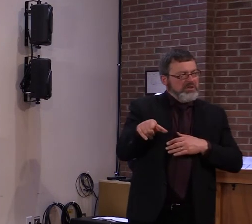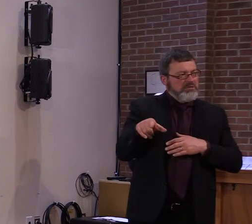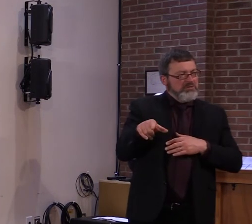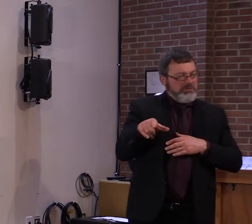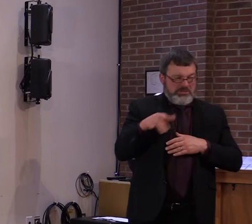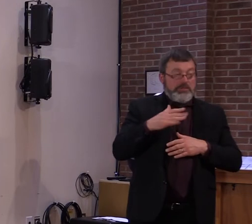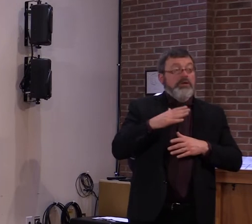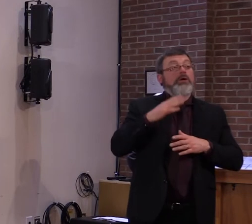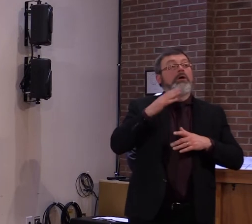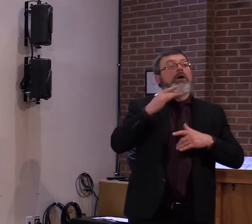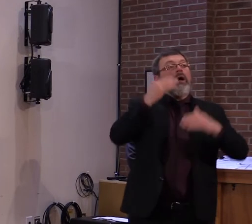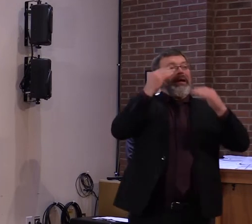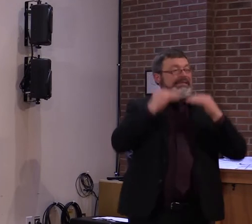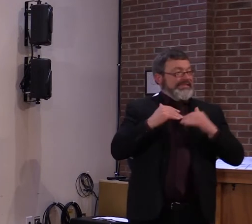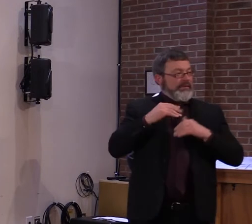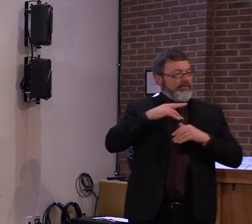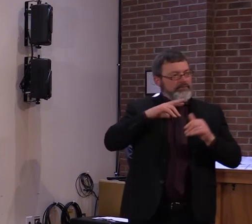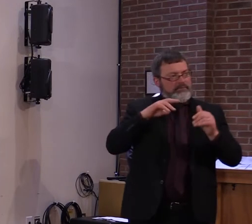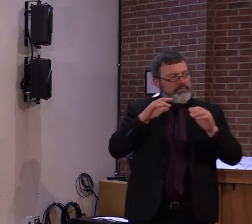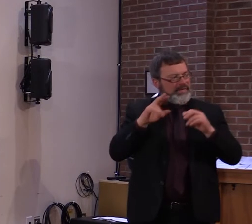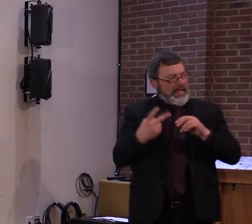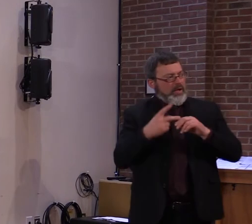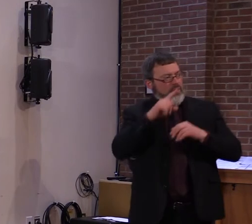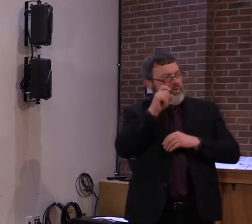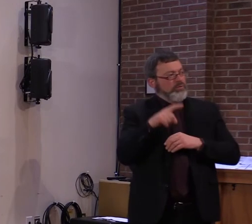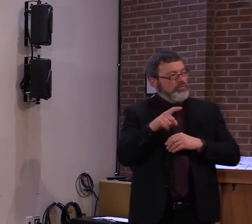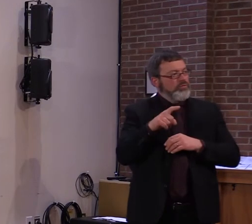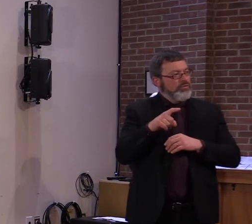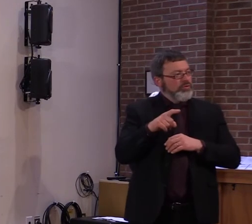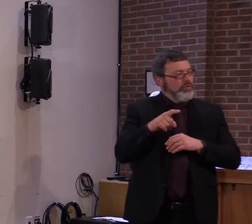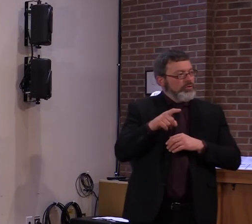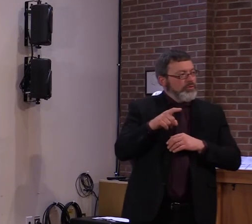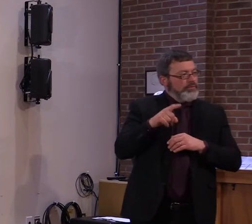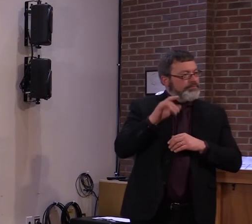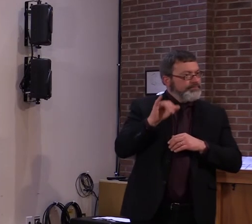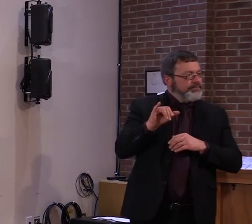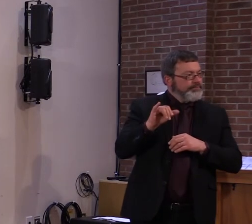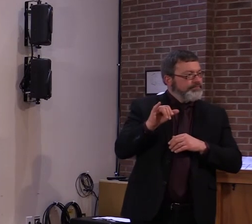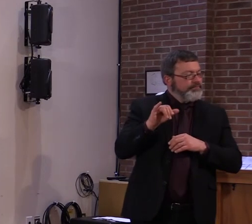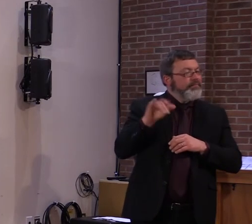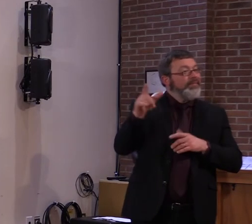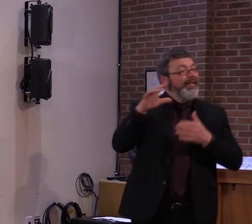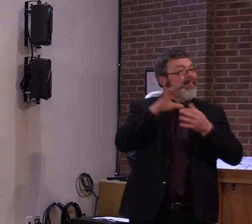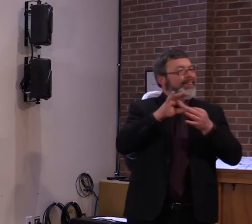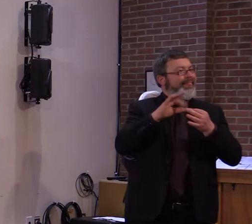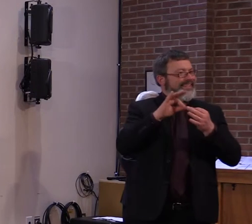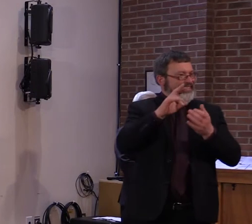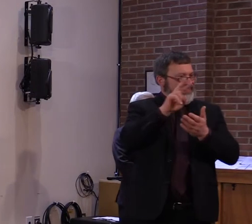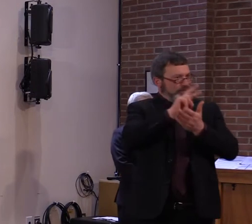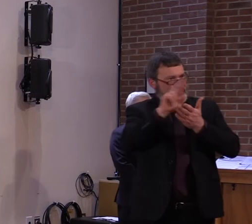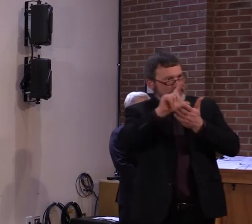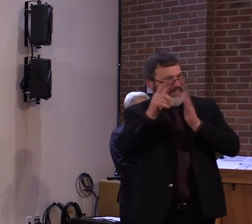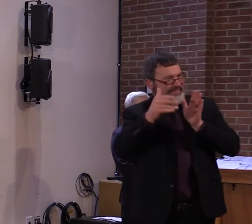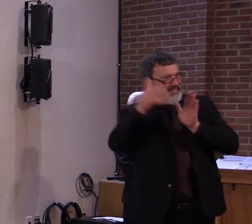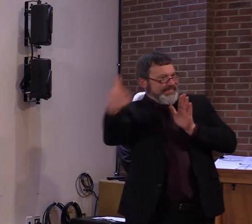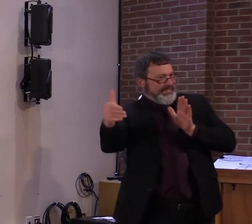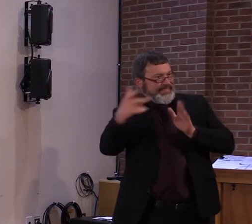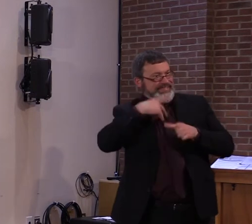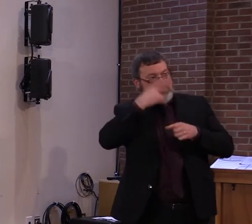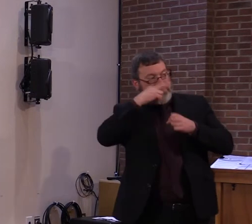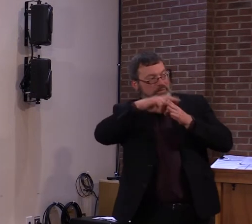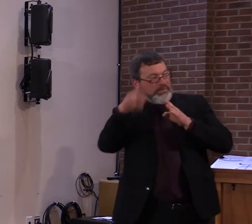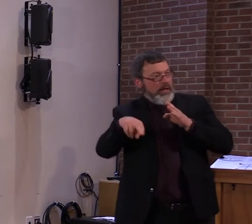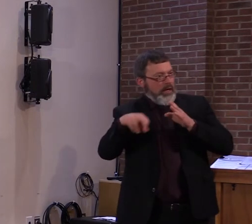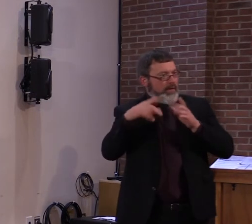of lag, and we won't know how these guidelines work for a little while. do we currently have the